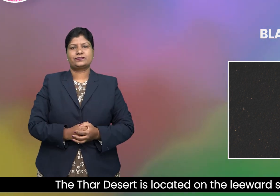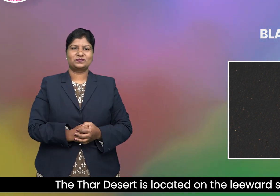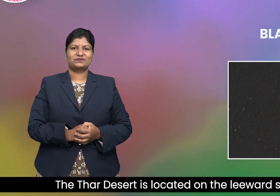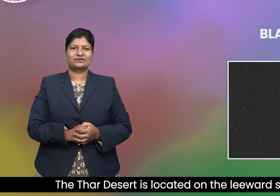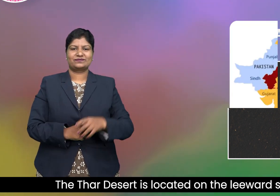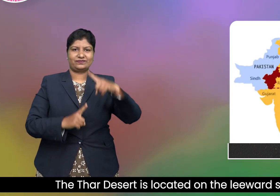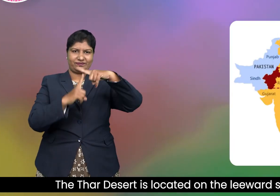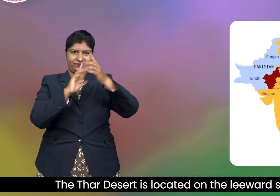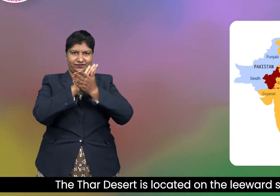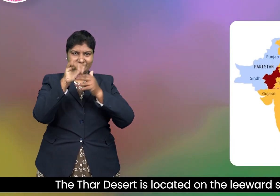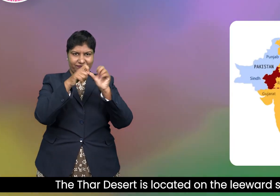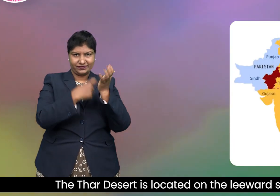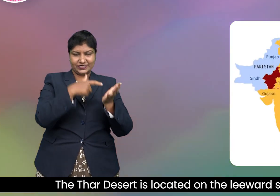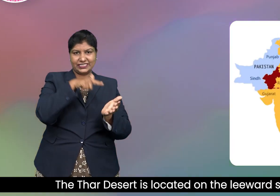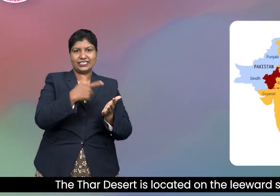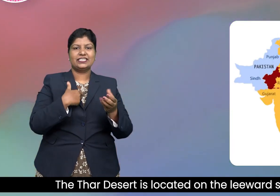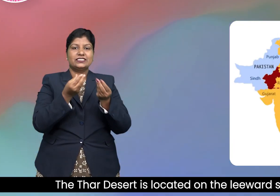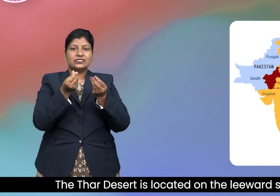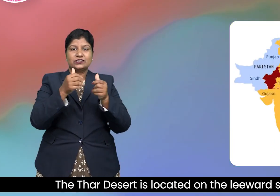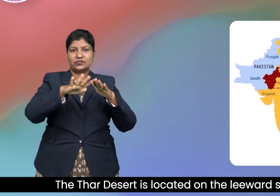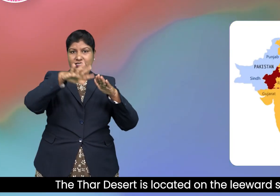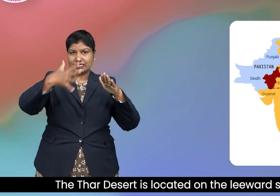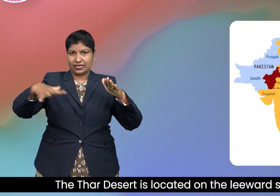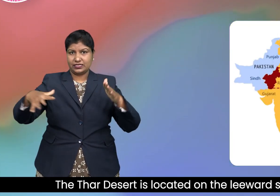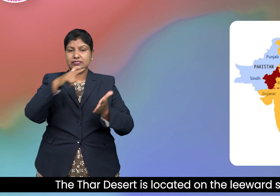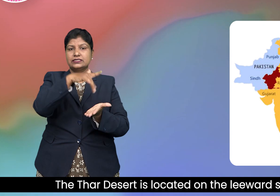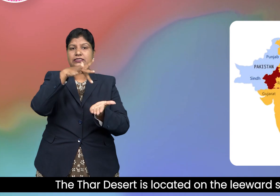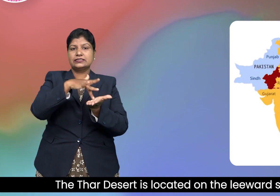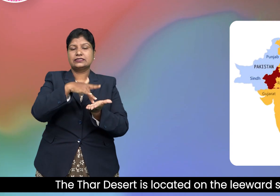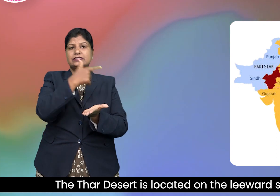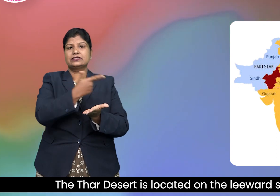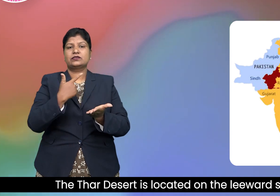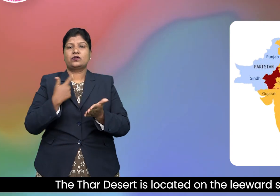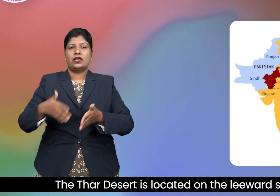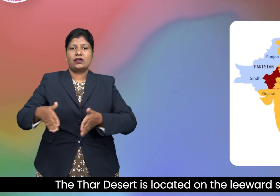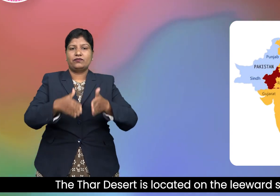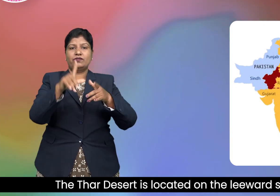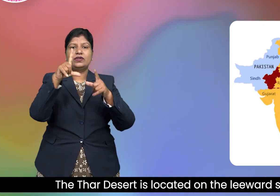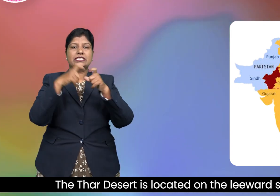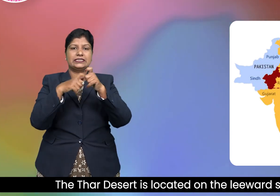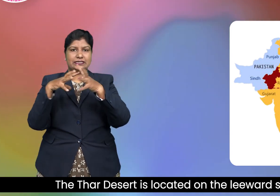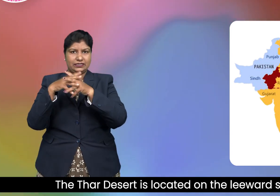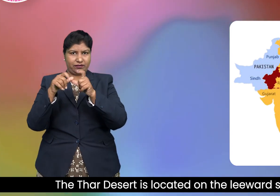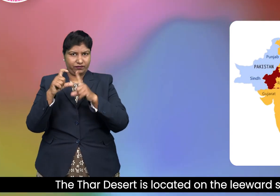the third desert is located on the layward side of Aravalli